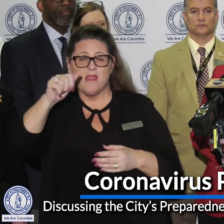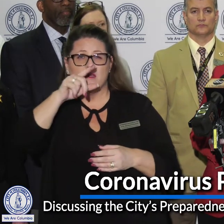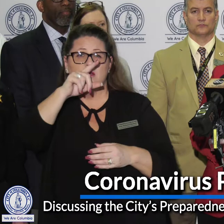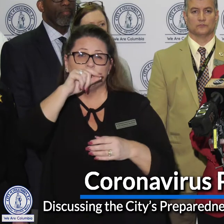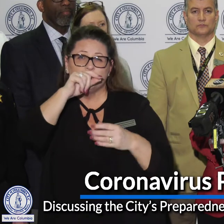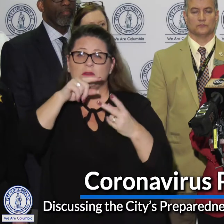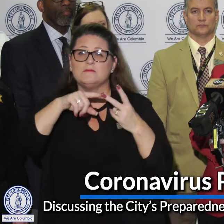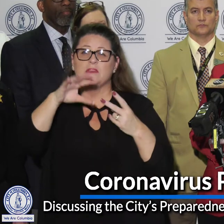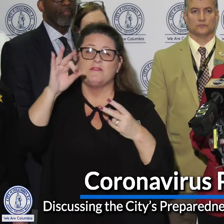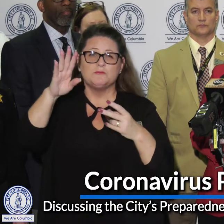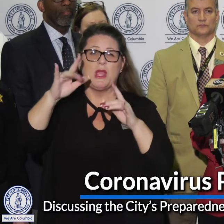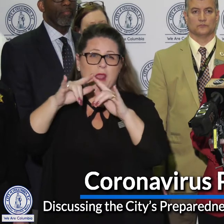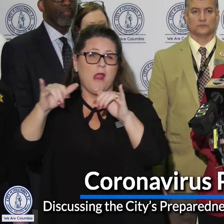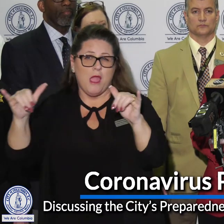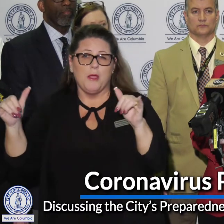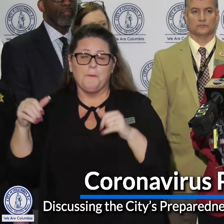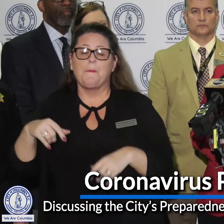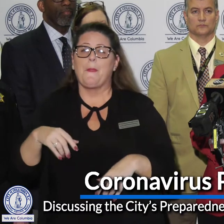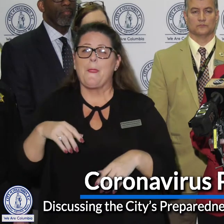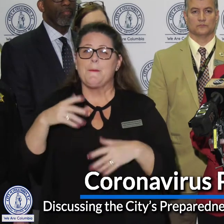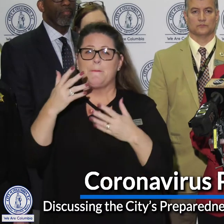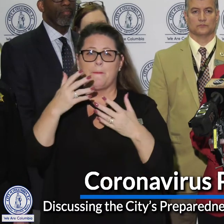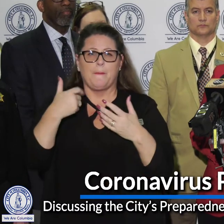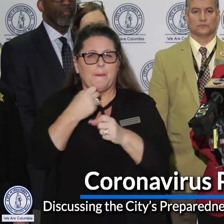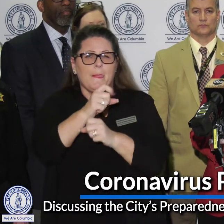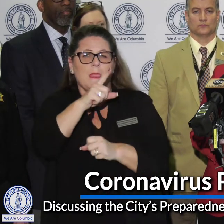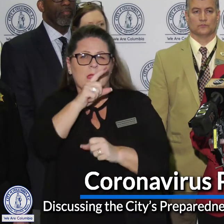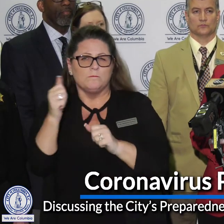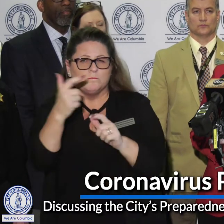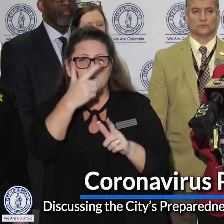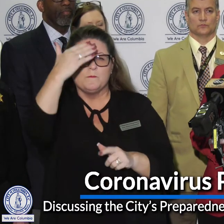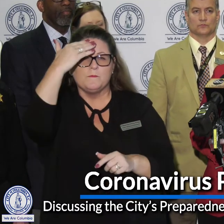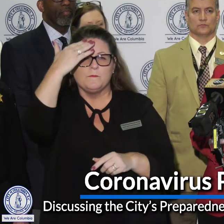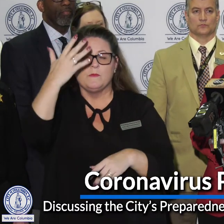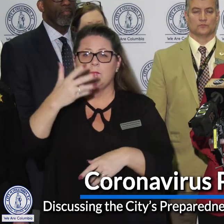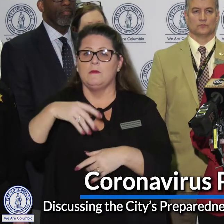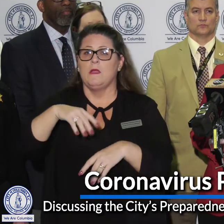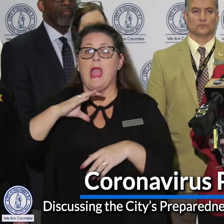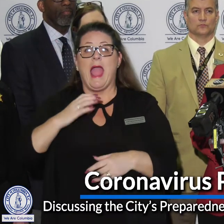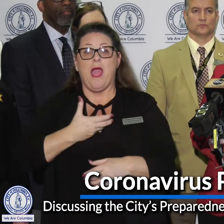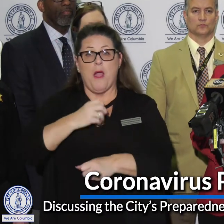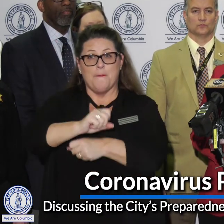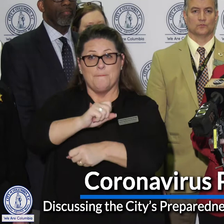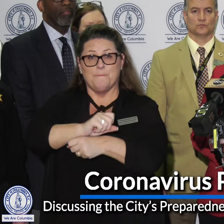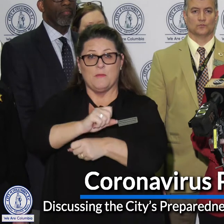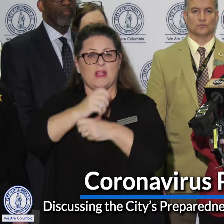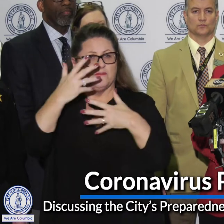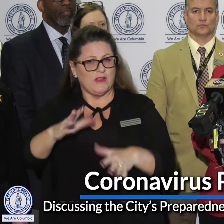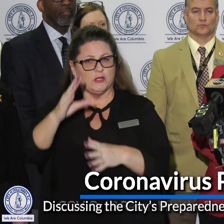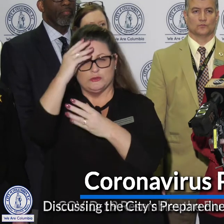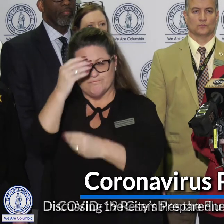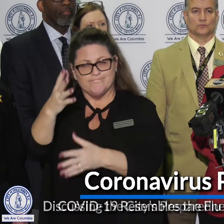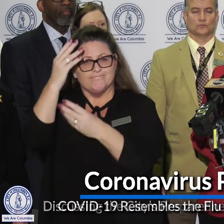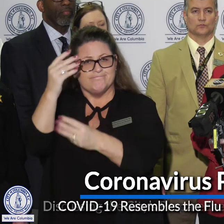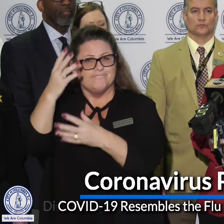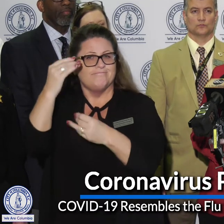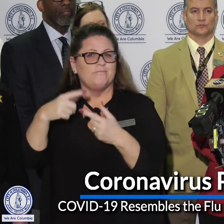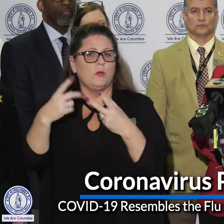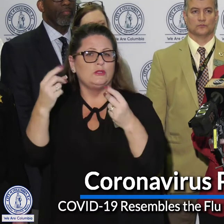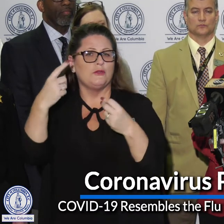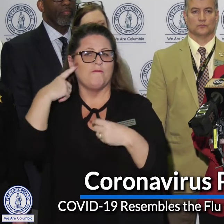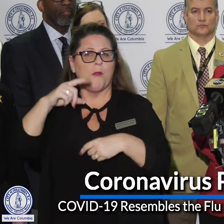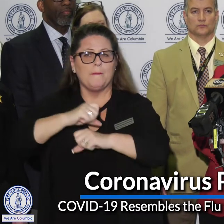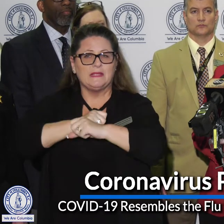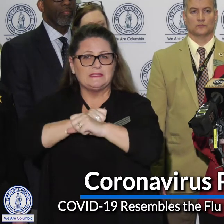information regularly. Communications have been sent to all of our employees through email, detailing steps for personal protection